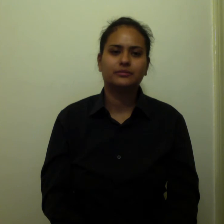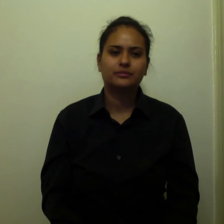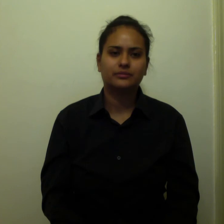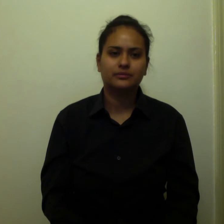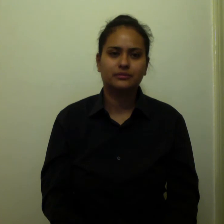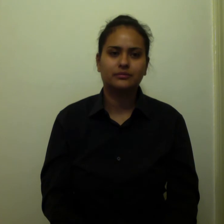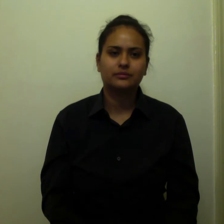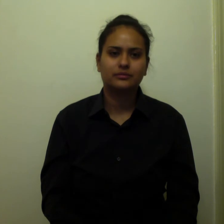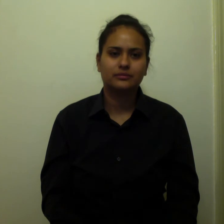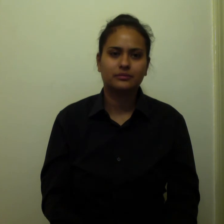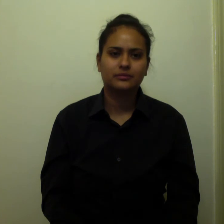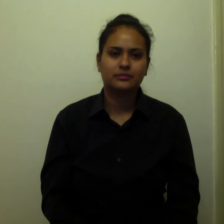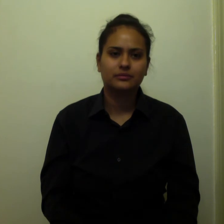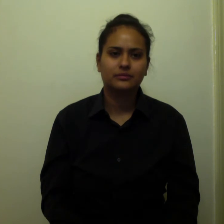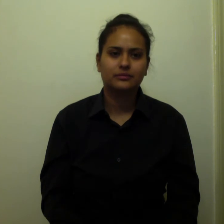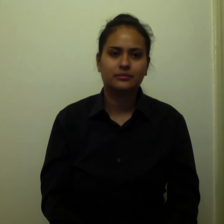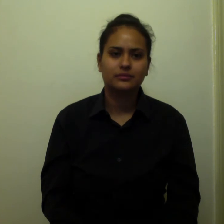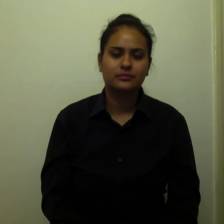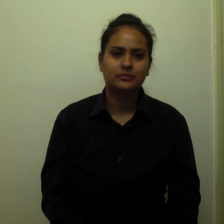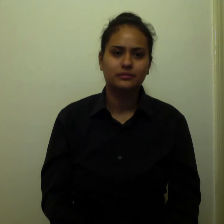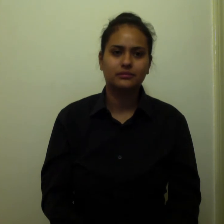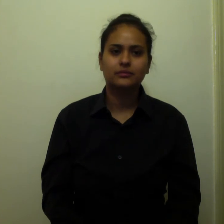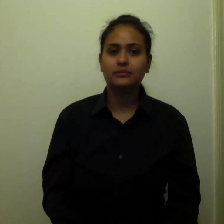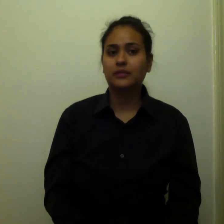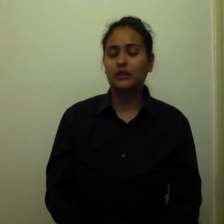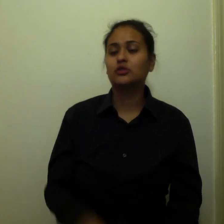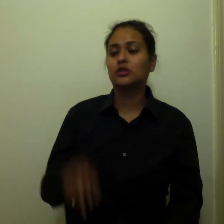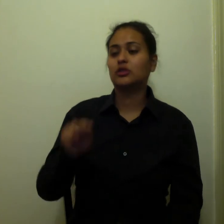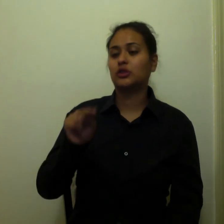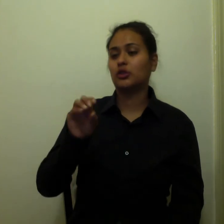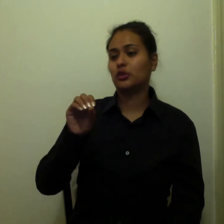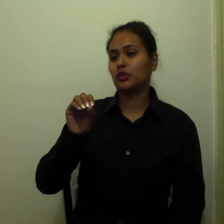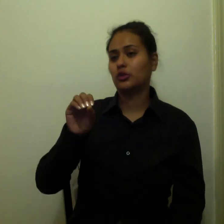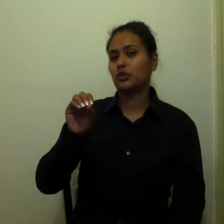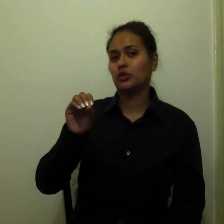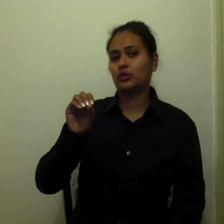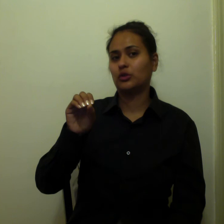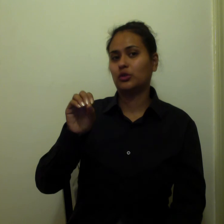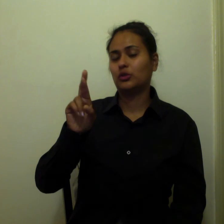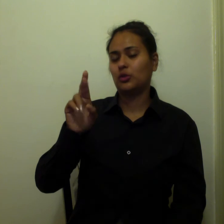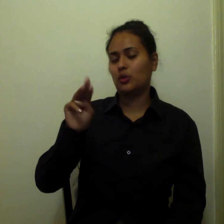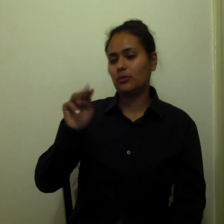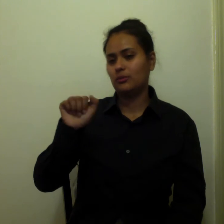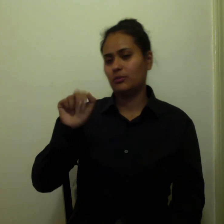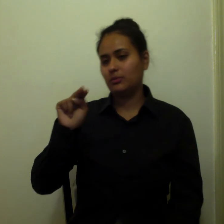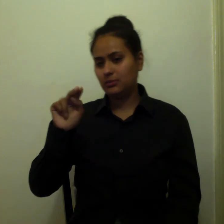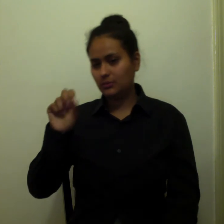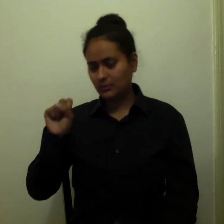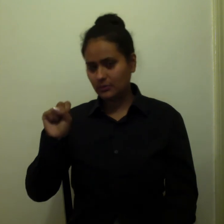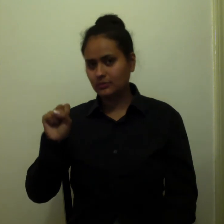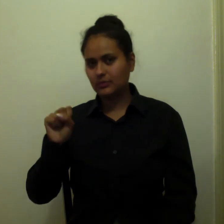Normans have a very big impact. Does anyone know who the Normans were, what they did, why they're important for British